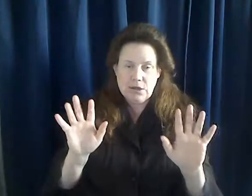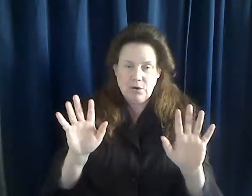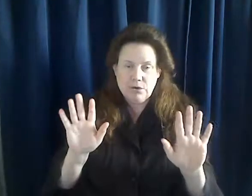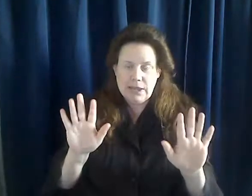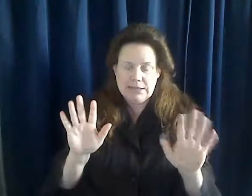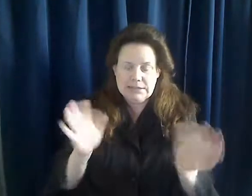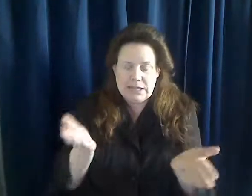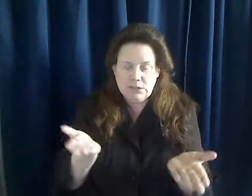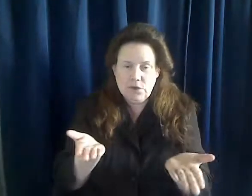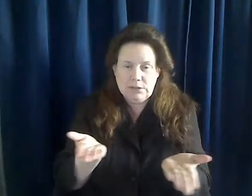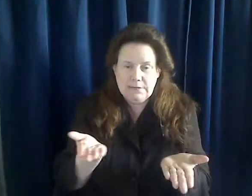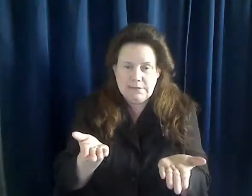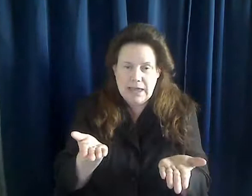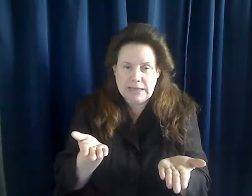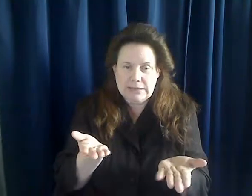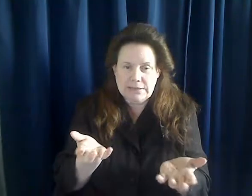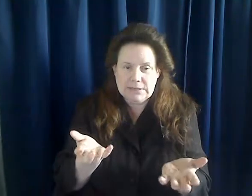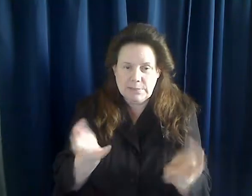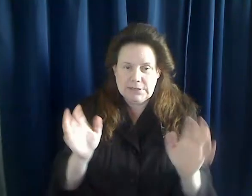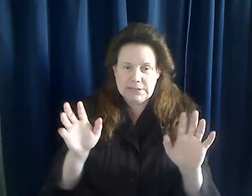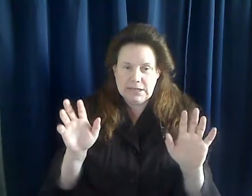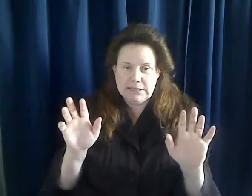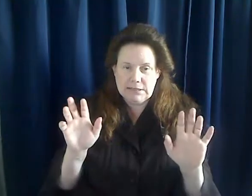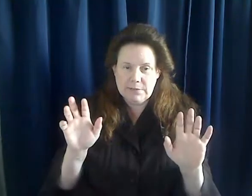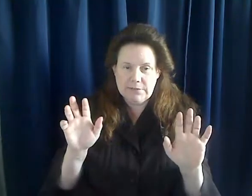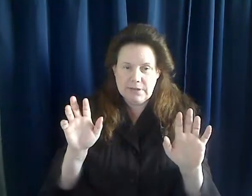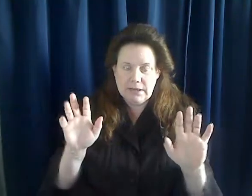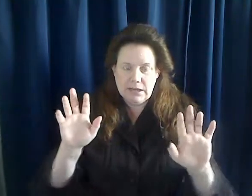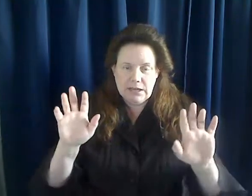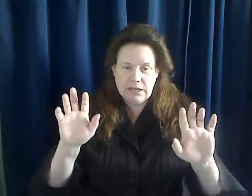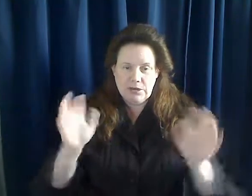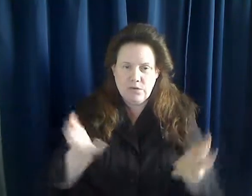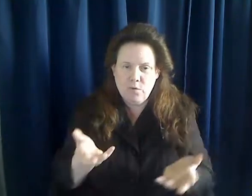So your hand is not totally flat like this, but it's got a little bit of a curve.